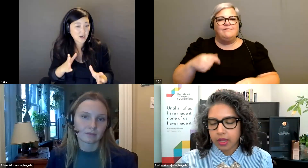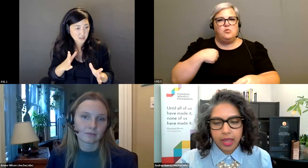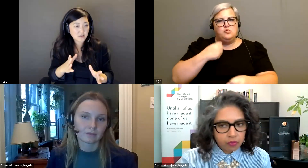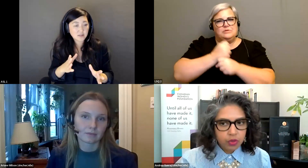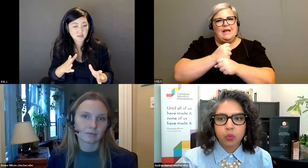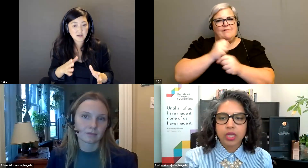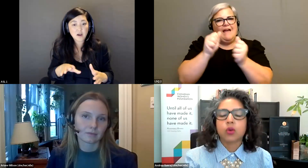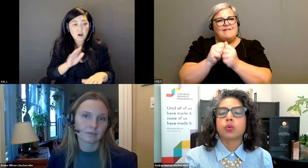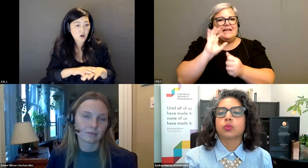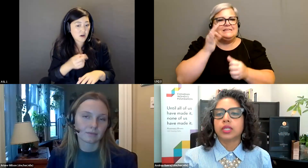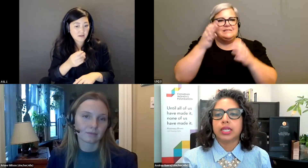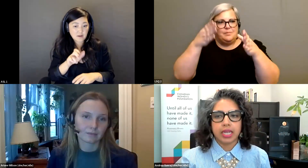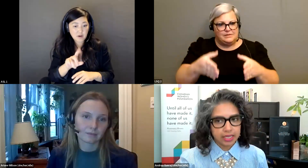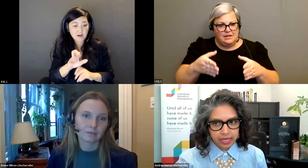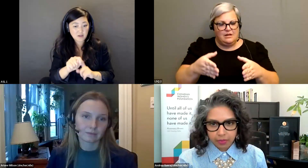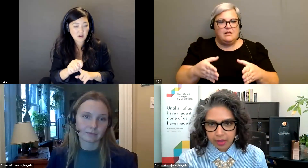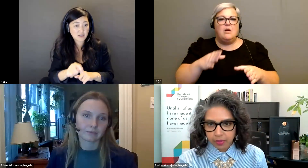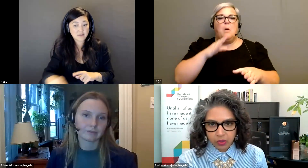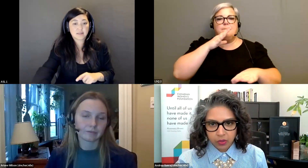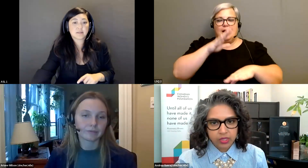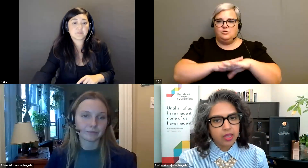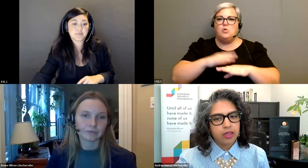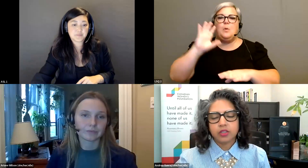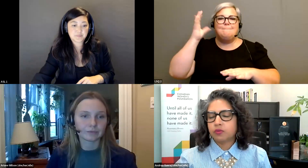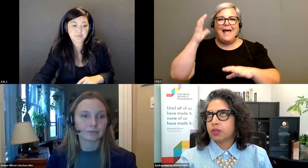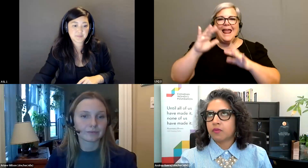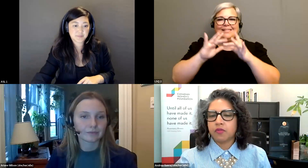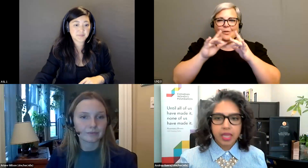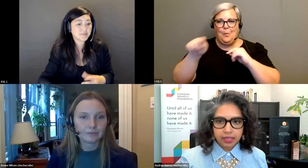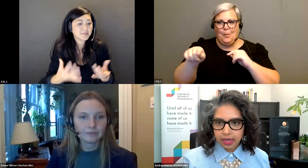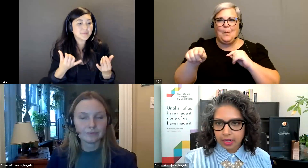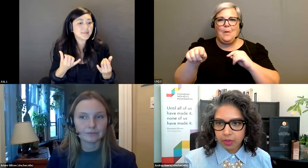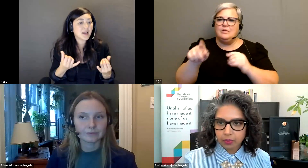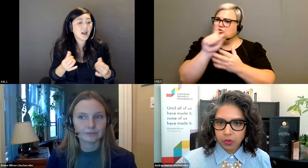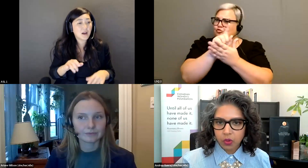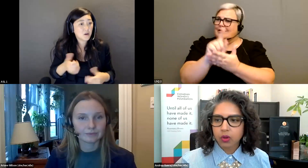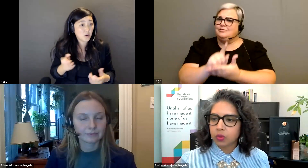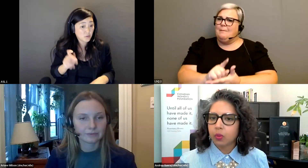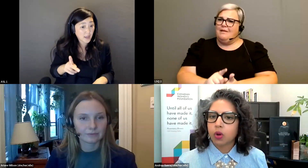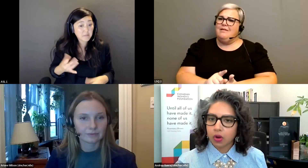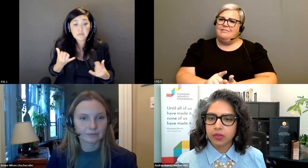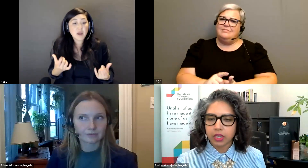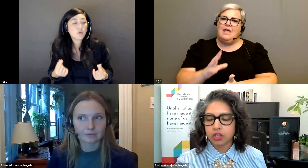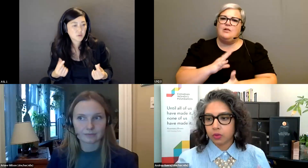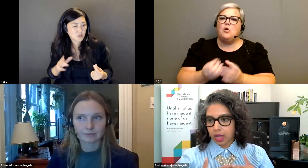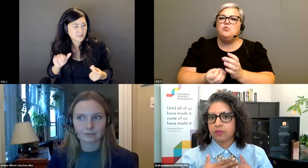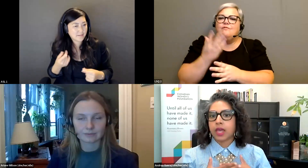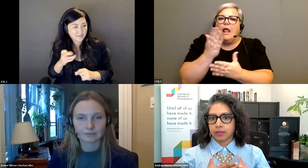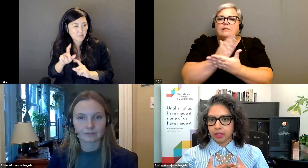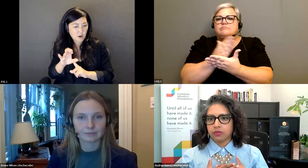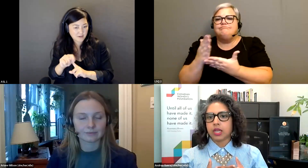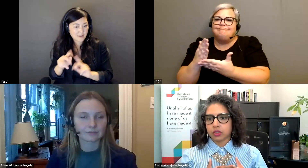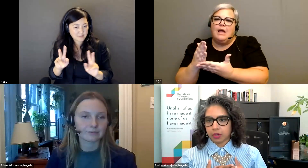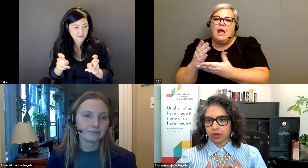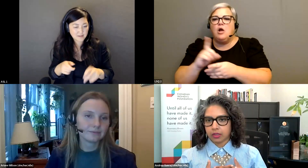What? Every week, we're releasing in-depth episodes interviewing some fascinating people who are doing work on this issue and have